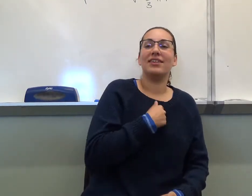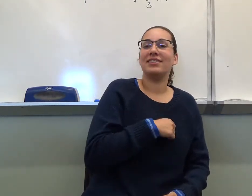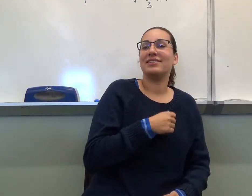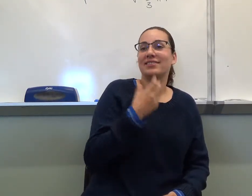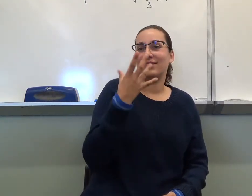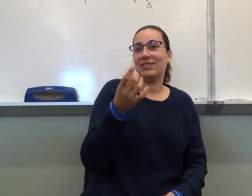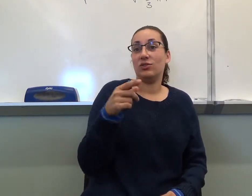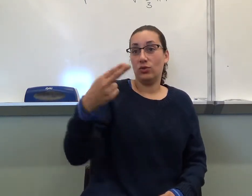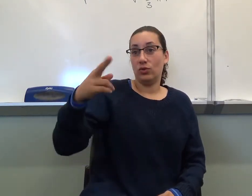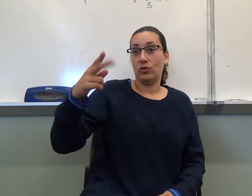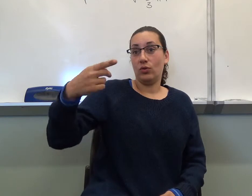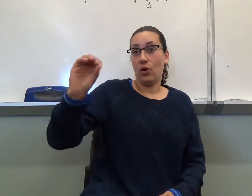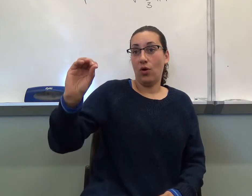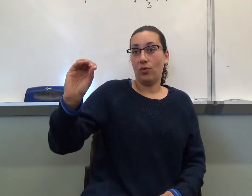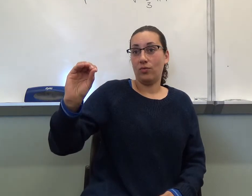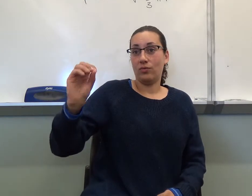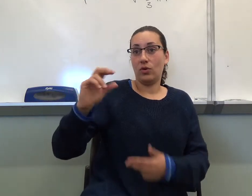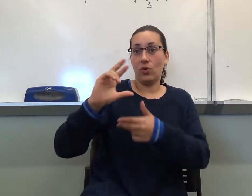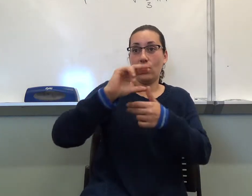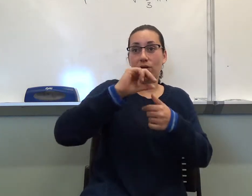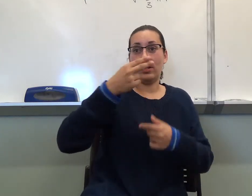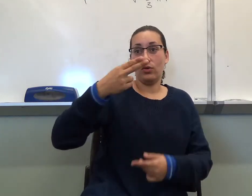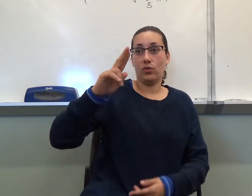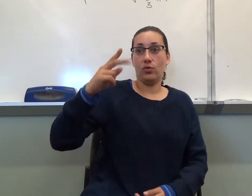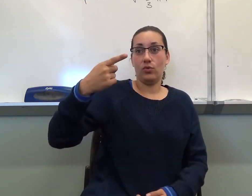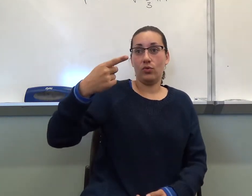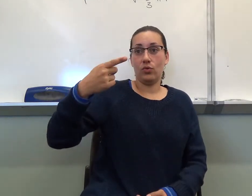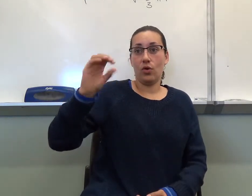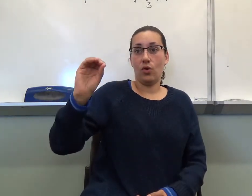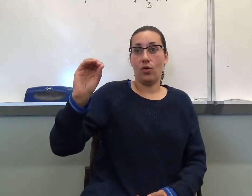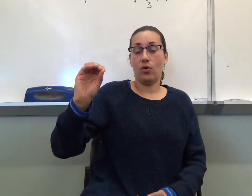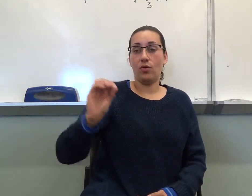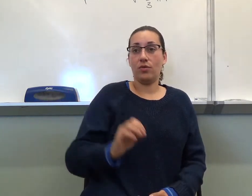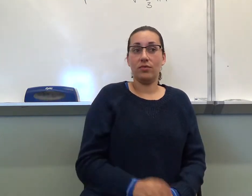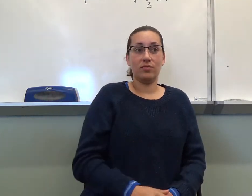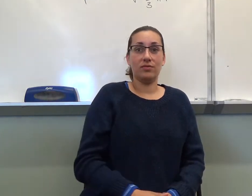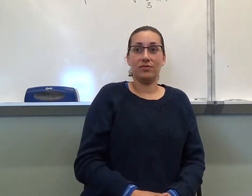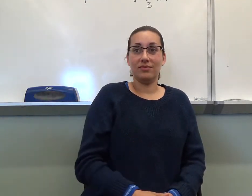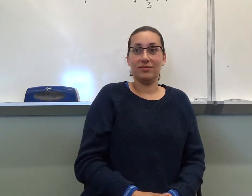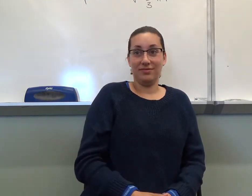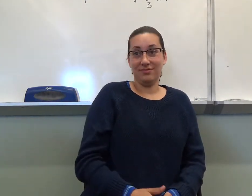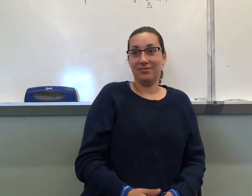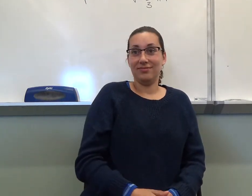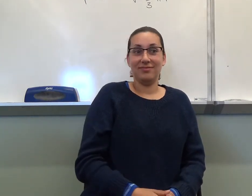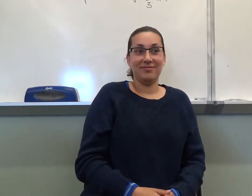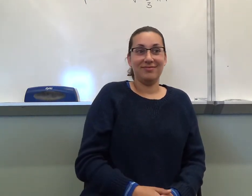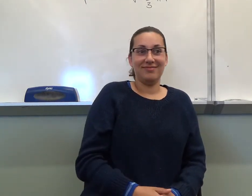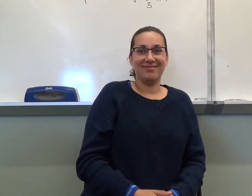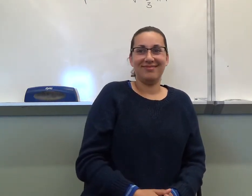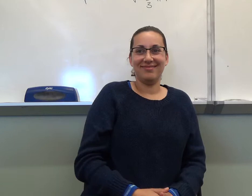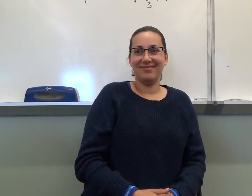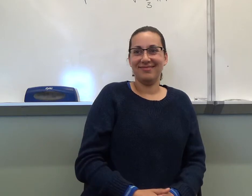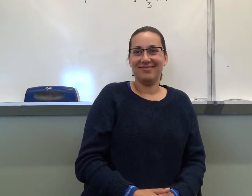data by going horizontally, vertically, and the order doesn't matter. You can go vertical and then horizontal.